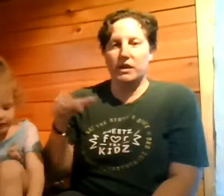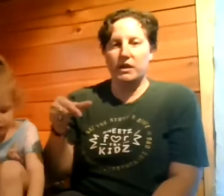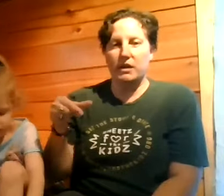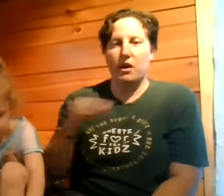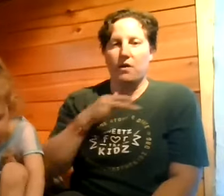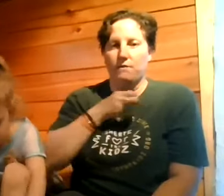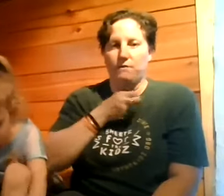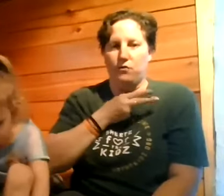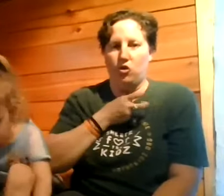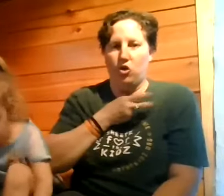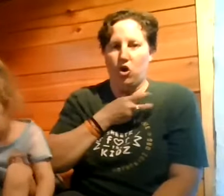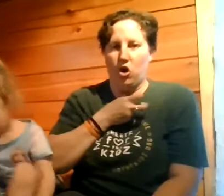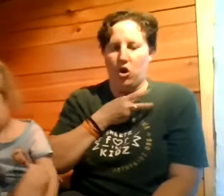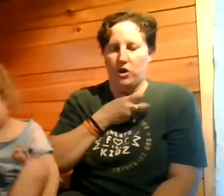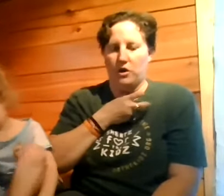green frog,